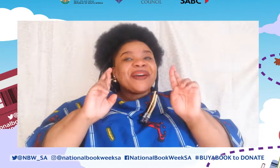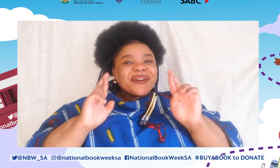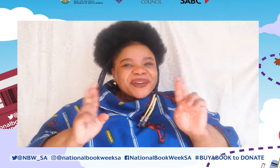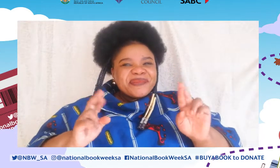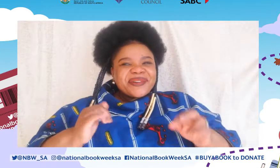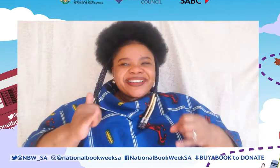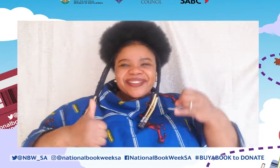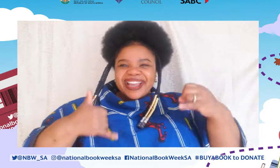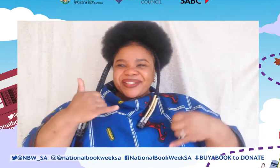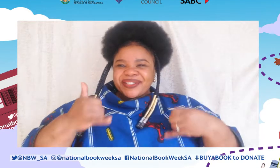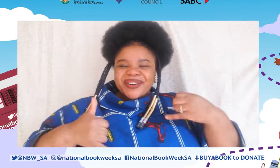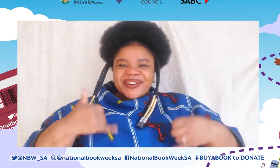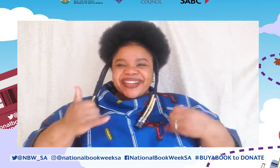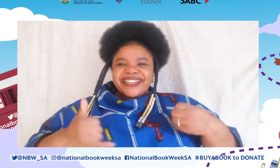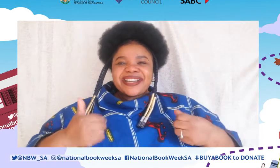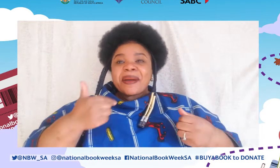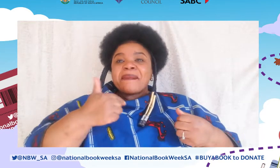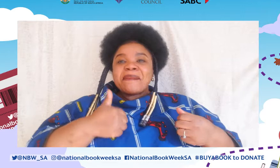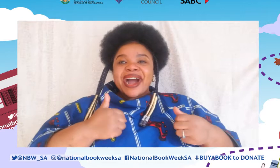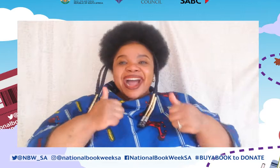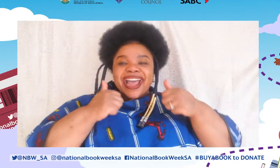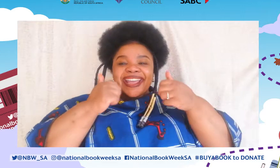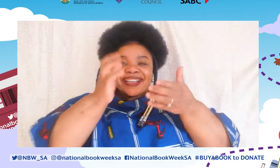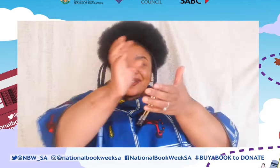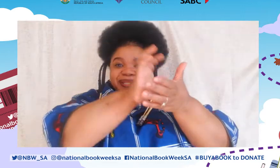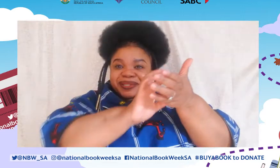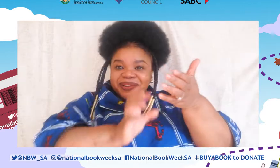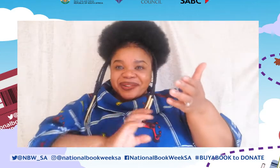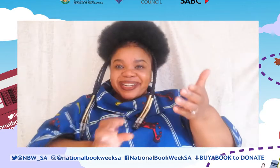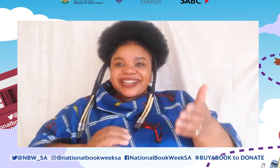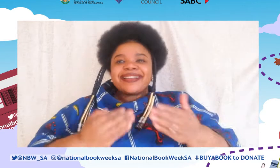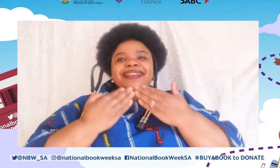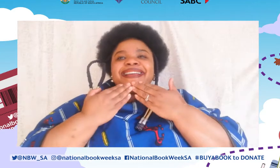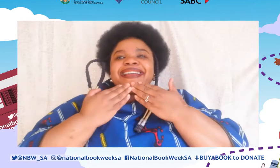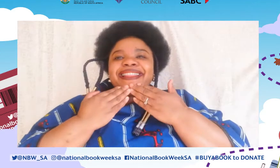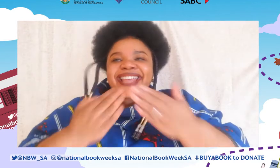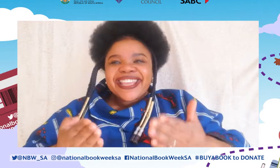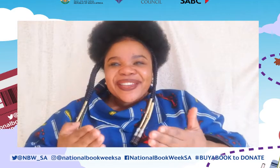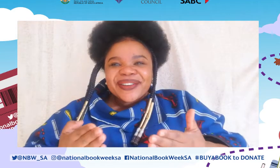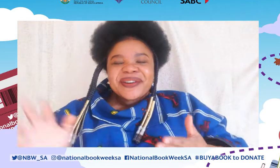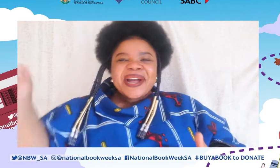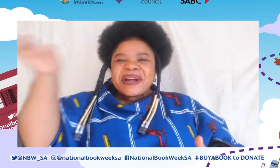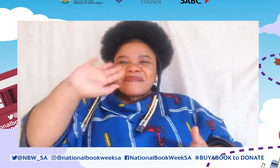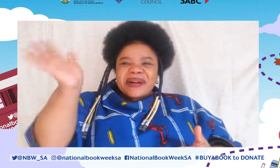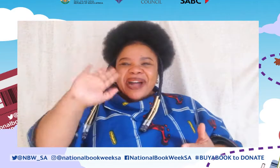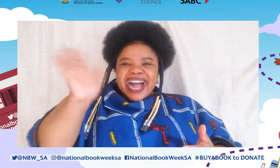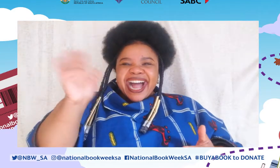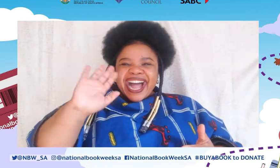I hope you enjoyed my story. Thank you.